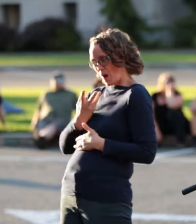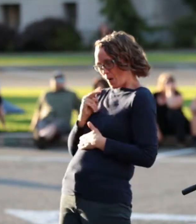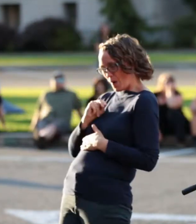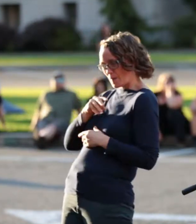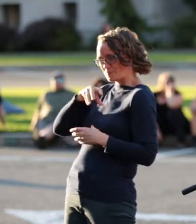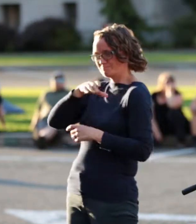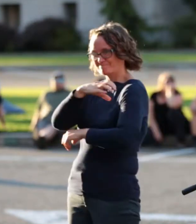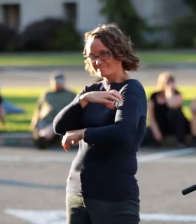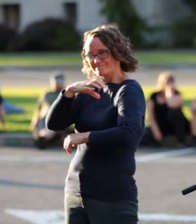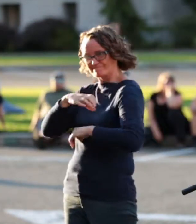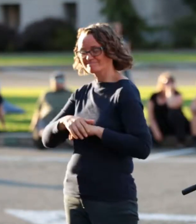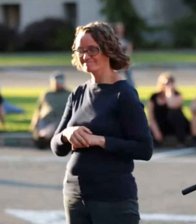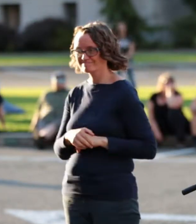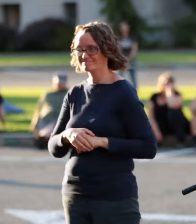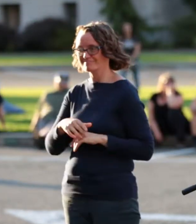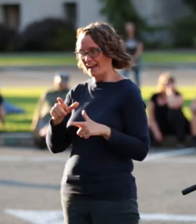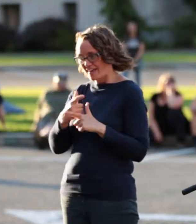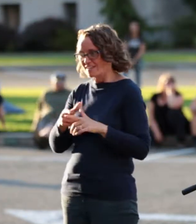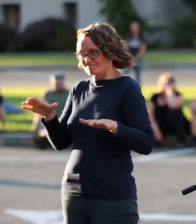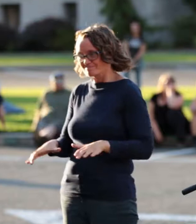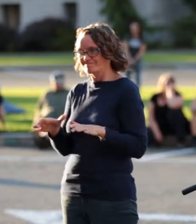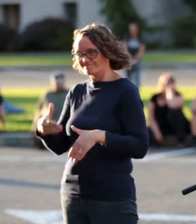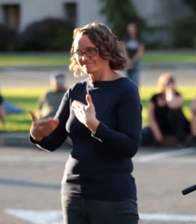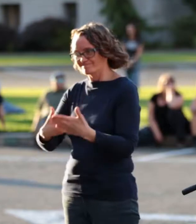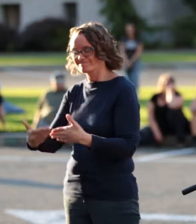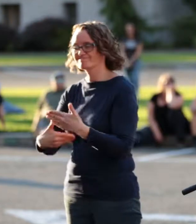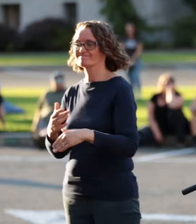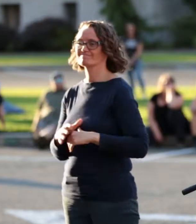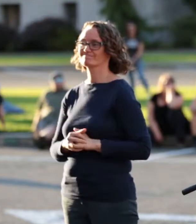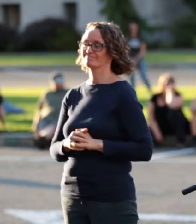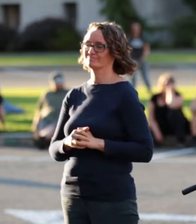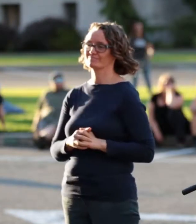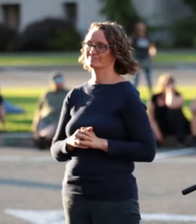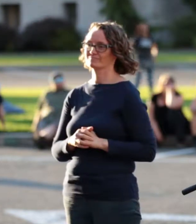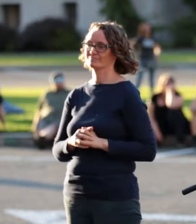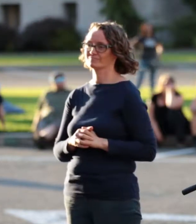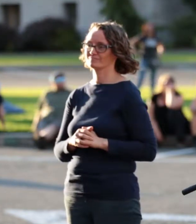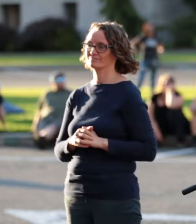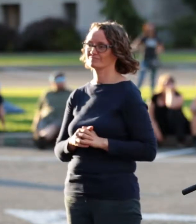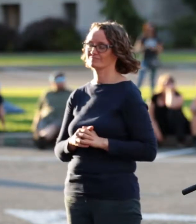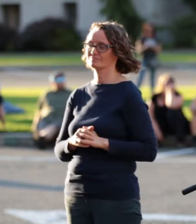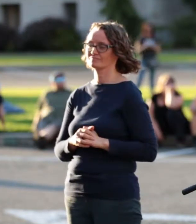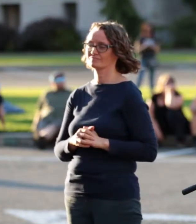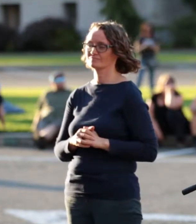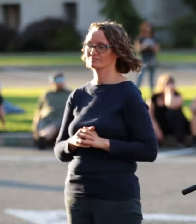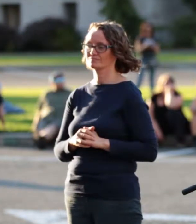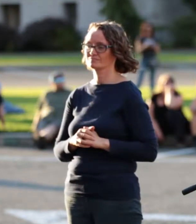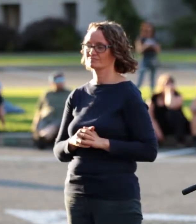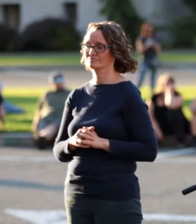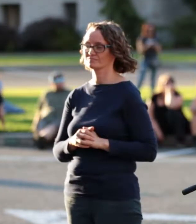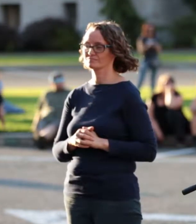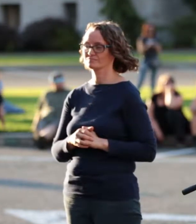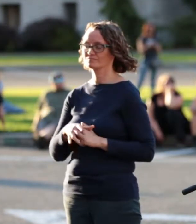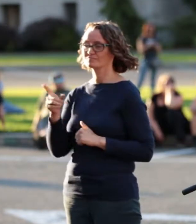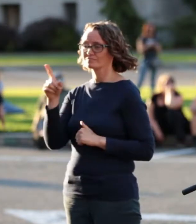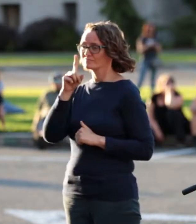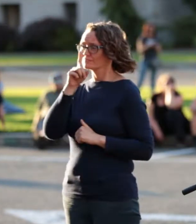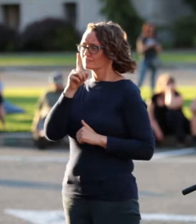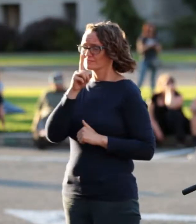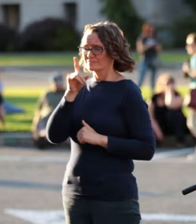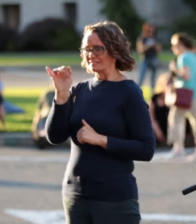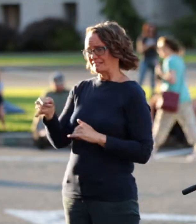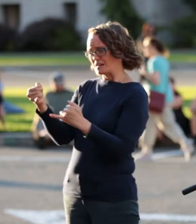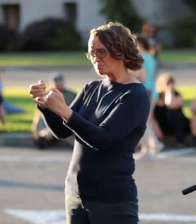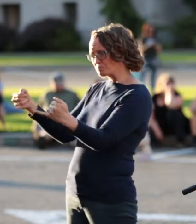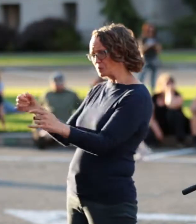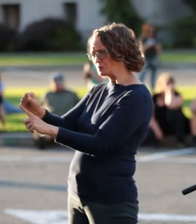current policies, such as family separation, indefinite detention, remain in Mexico, increased community raids, and substantial